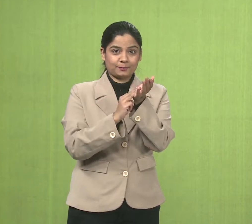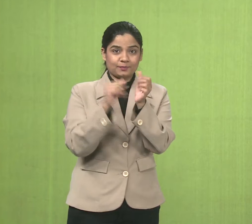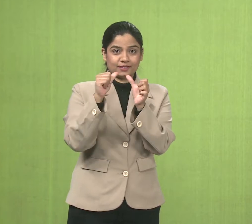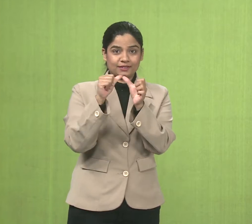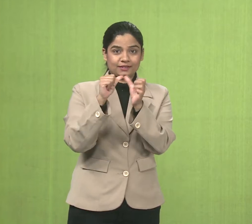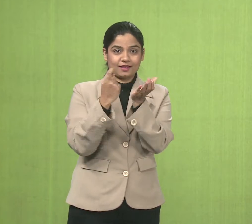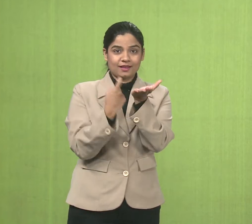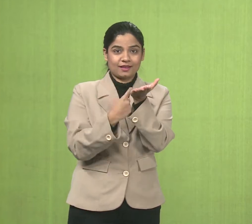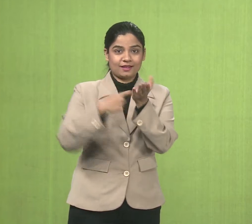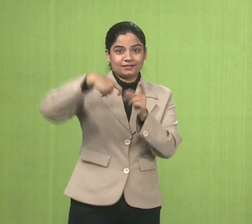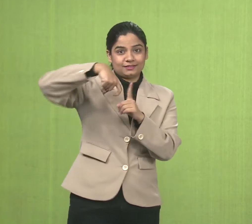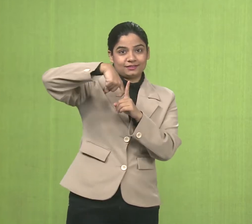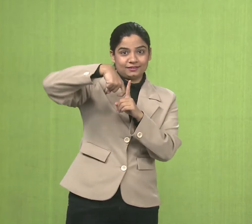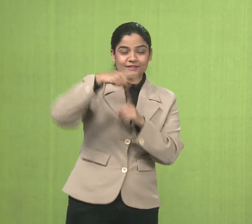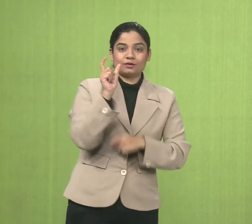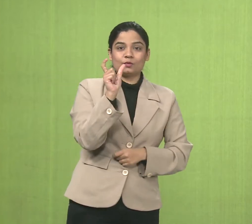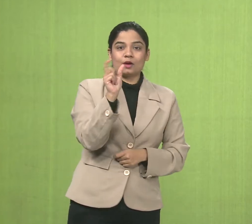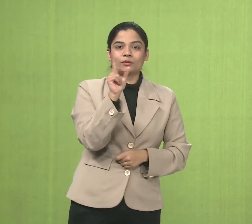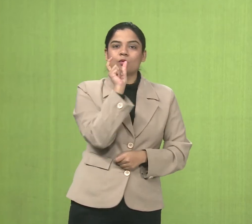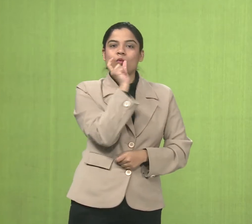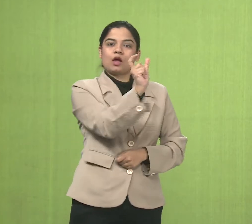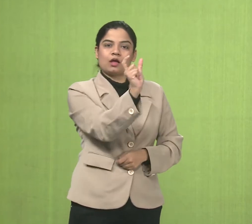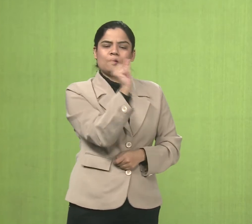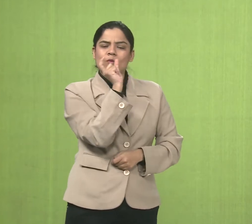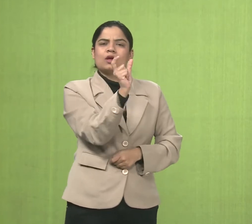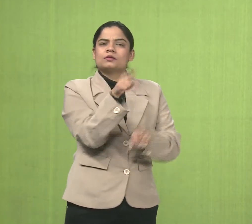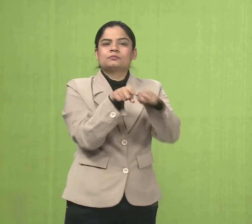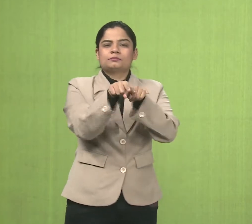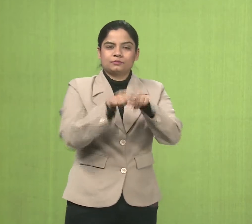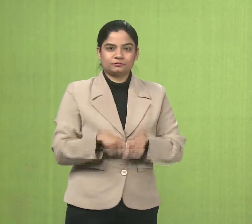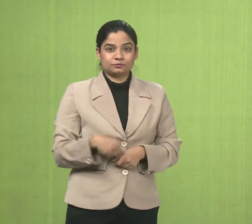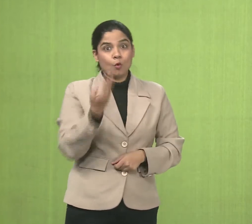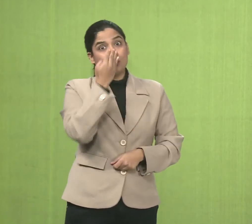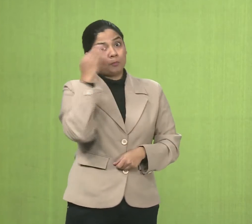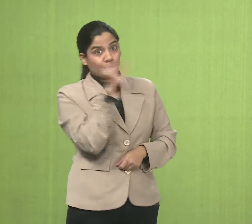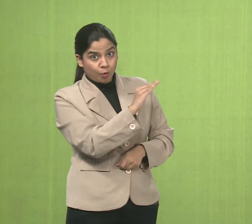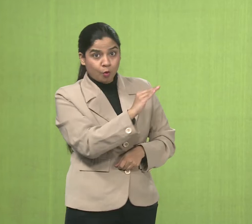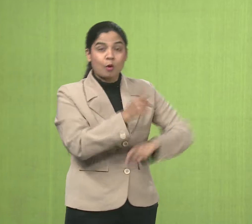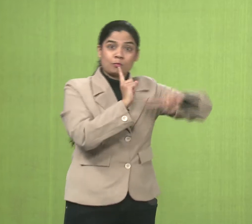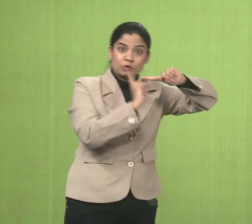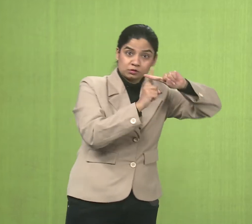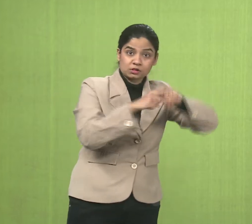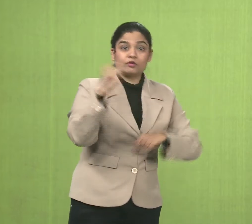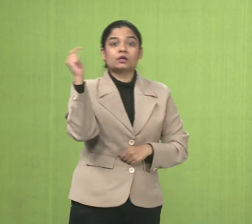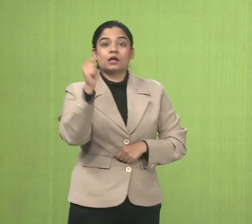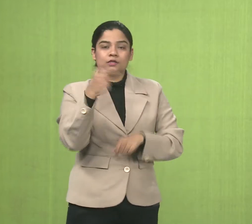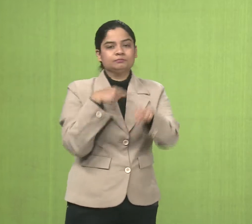Remark. Remark means to say something as a comment, be it mockery or a